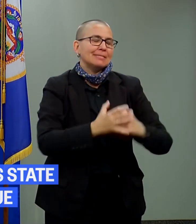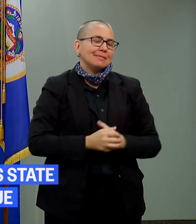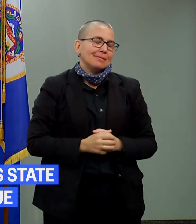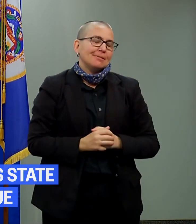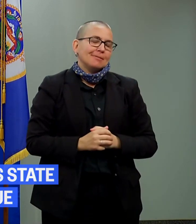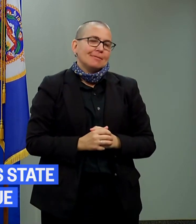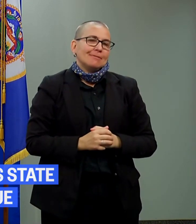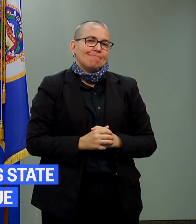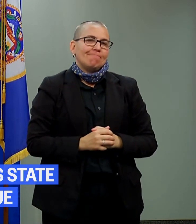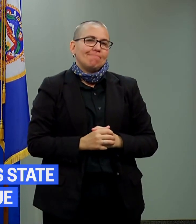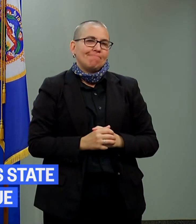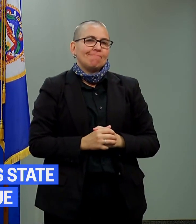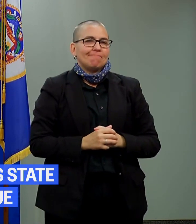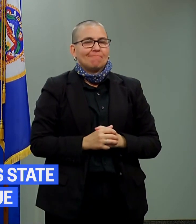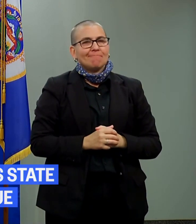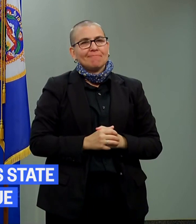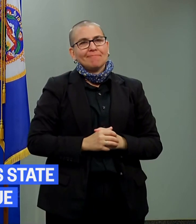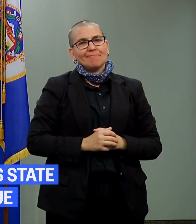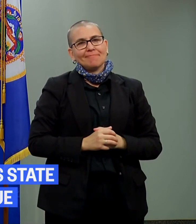places of faith.